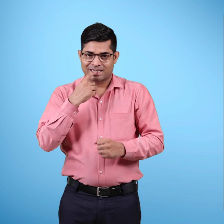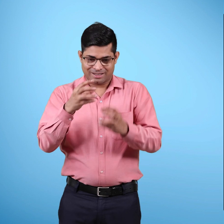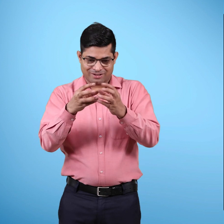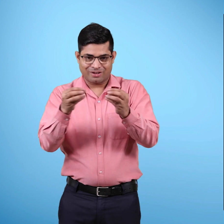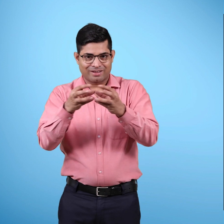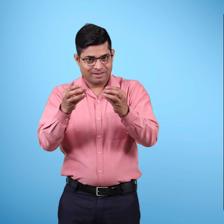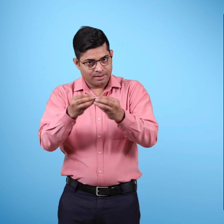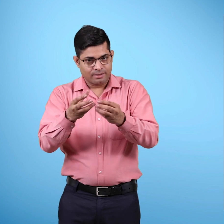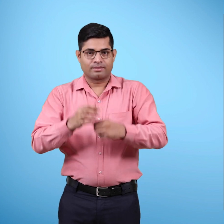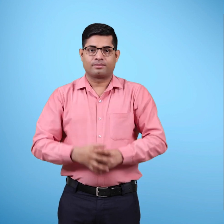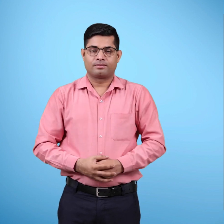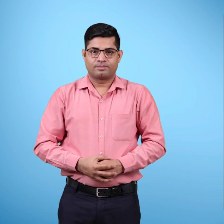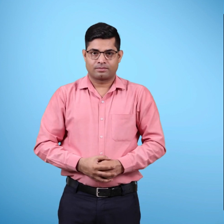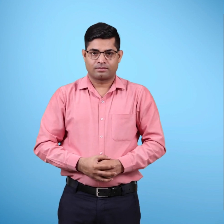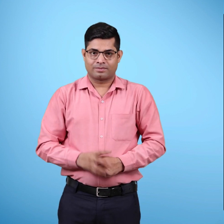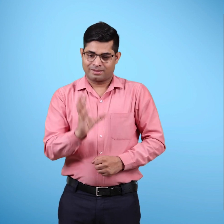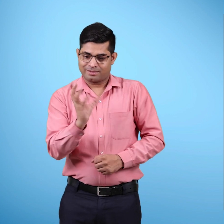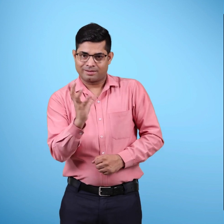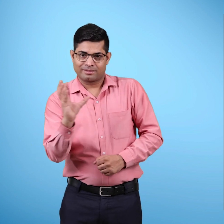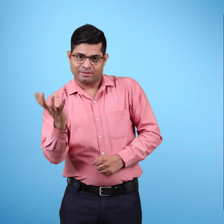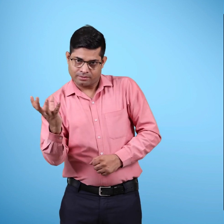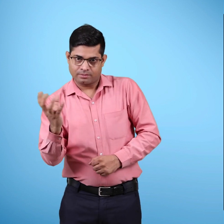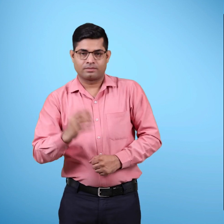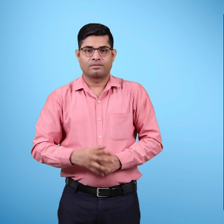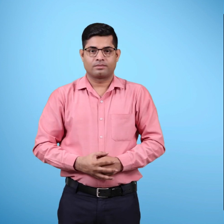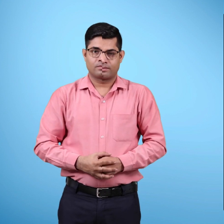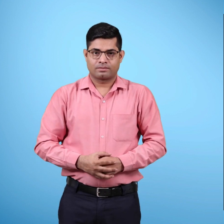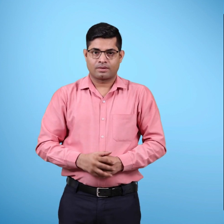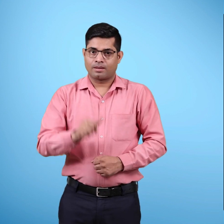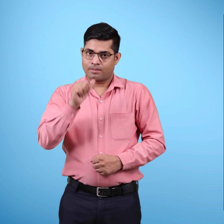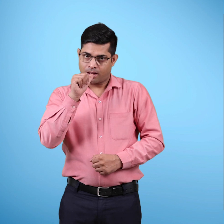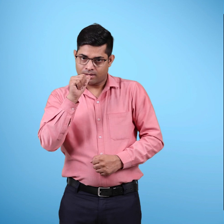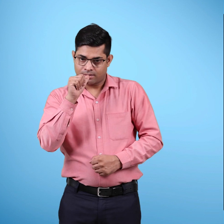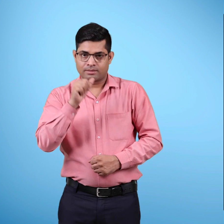cotton wool, katori, bowl, and some water.